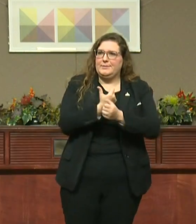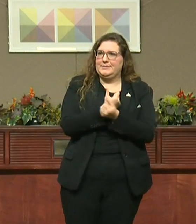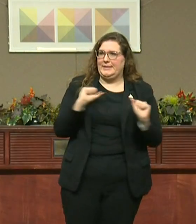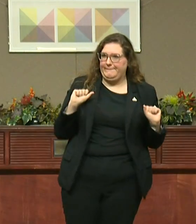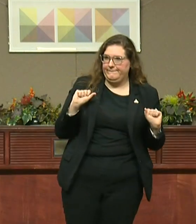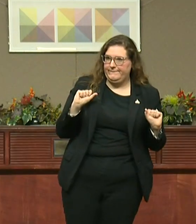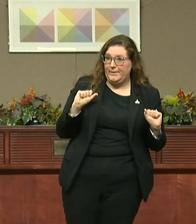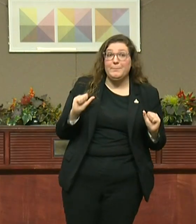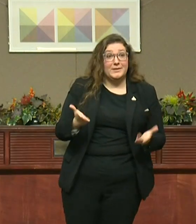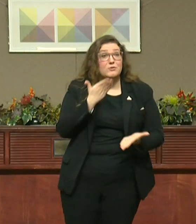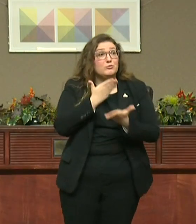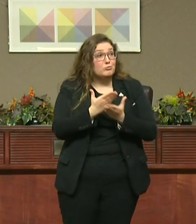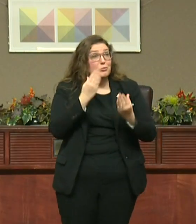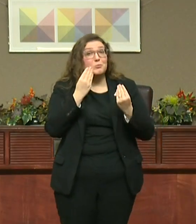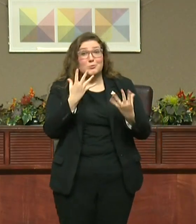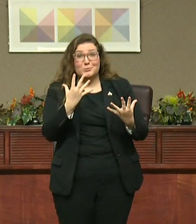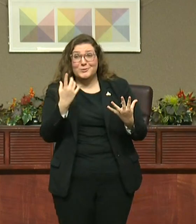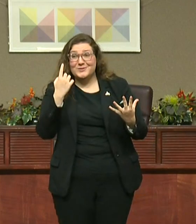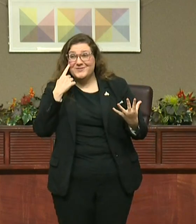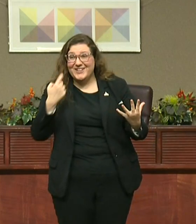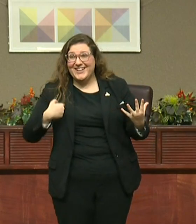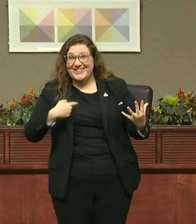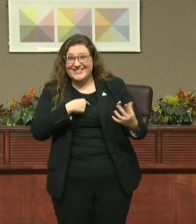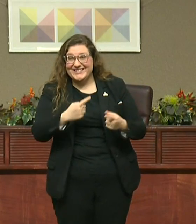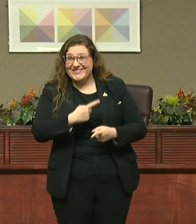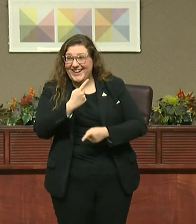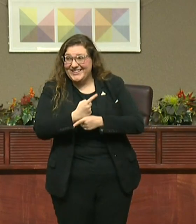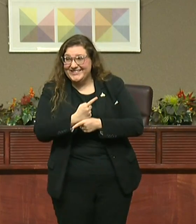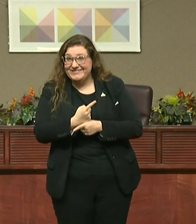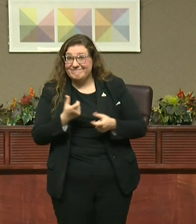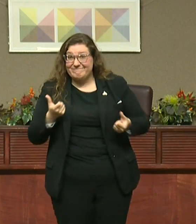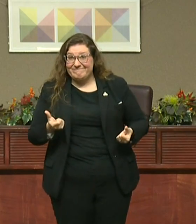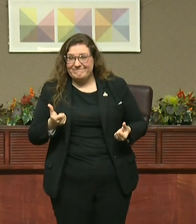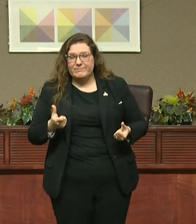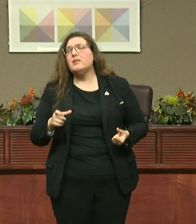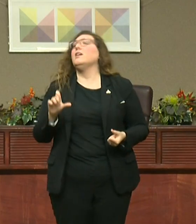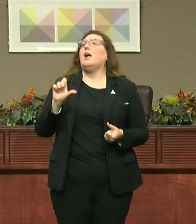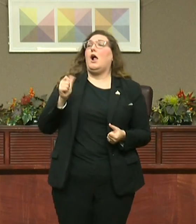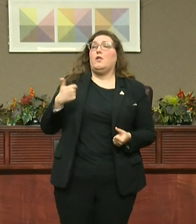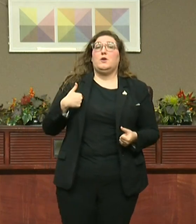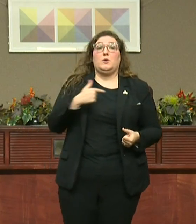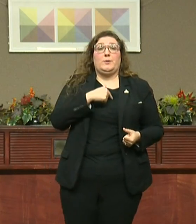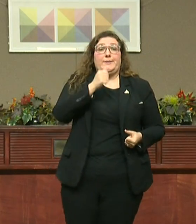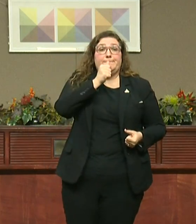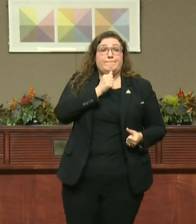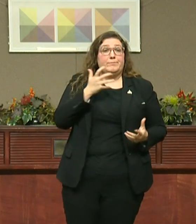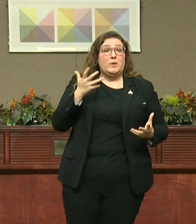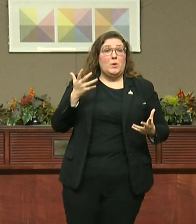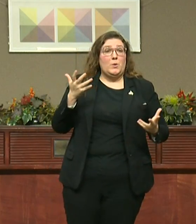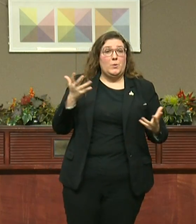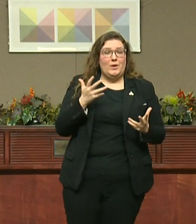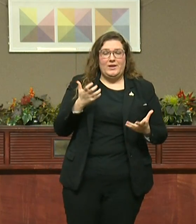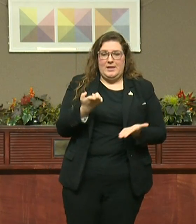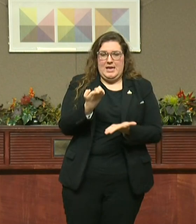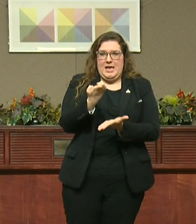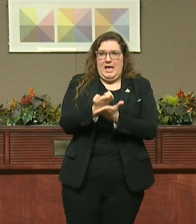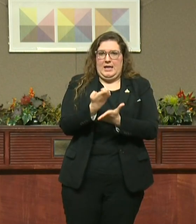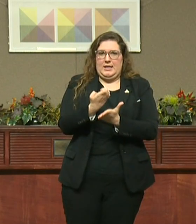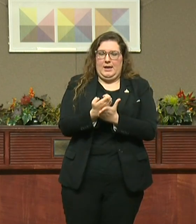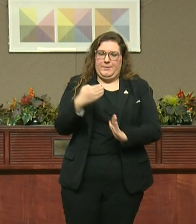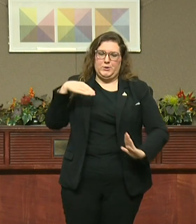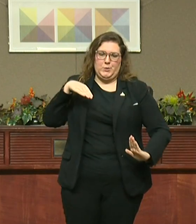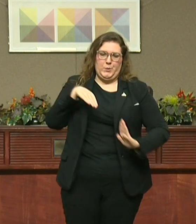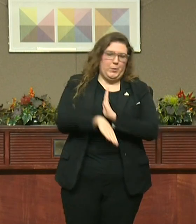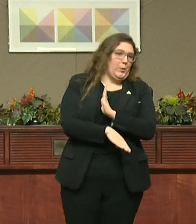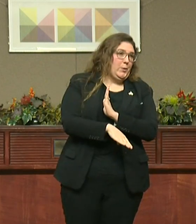So the other thing that we're dealing with, the economic fallout of the pandemic that we're dealing